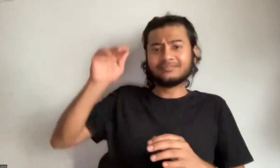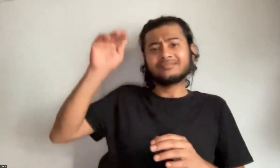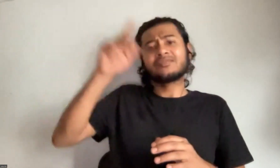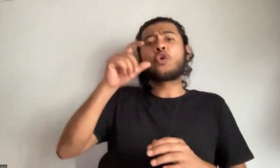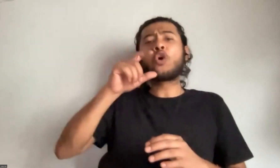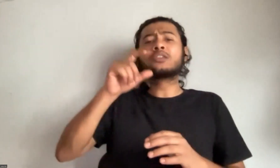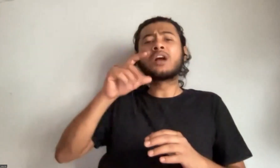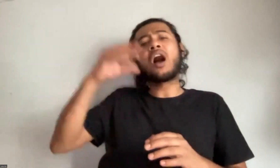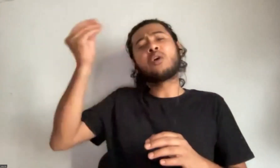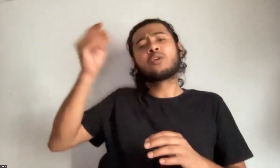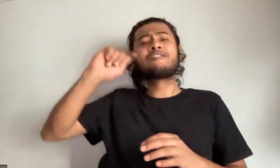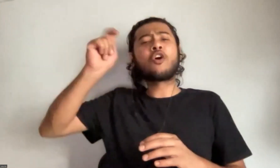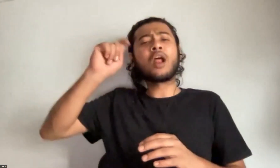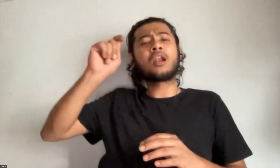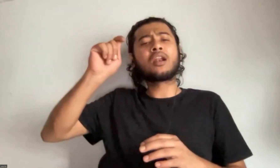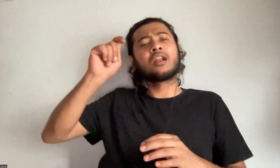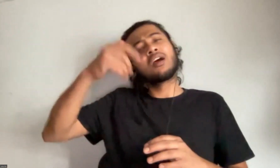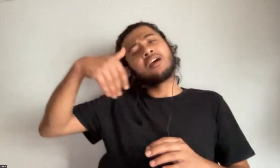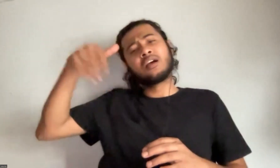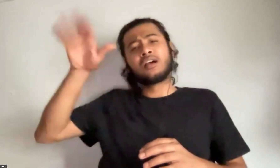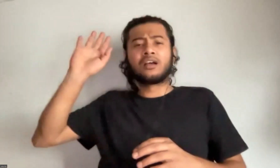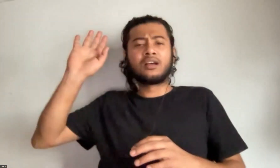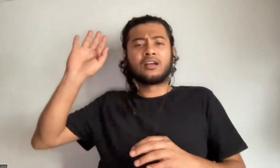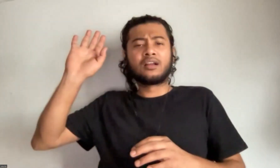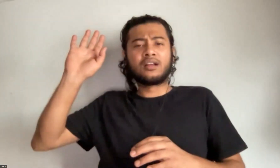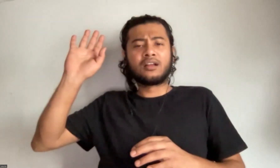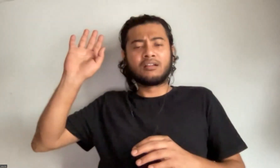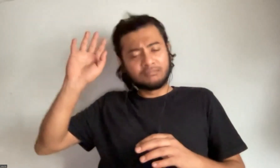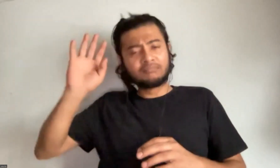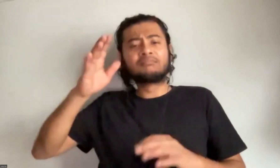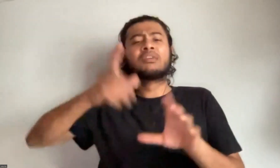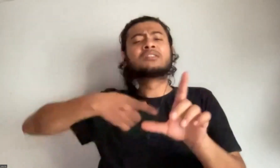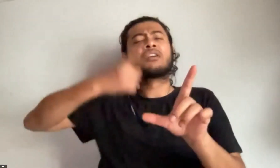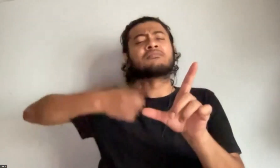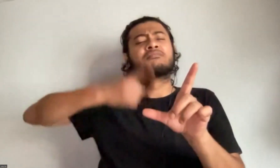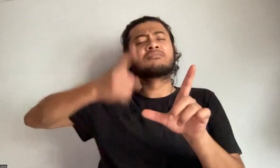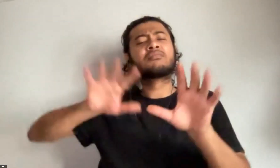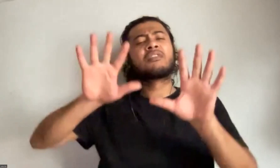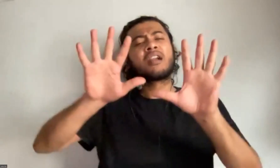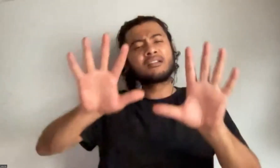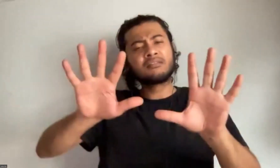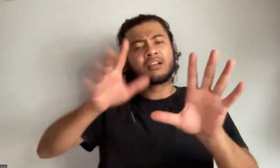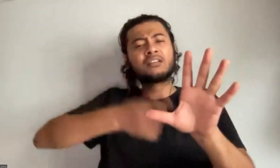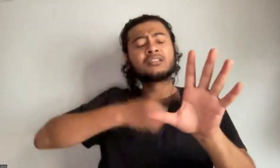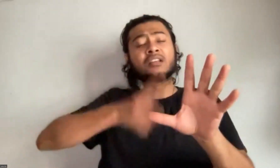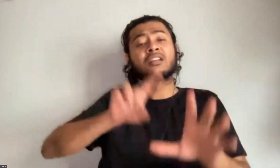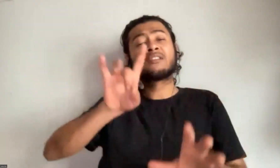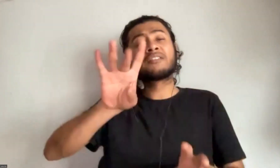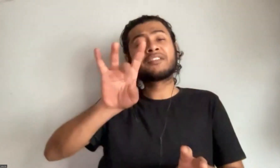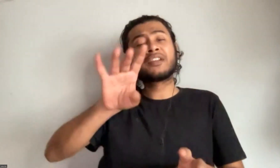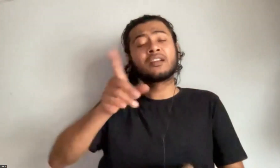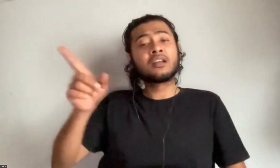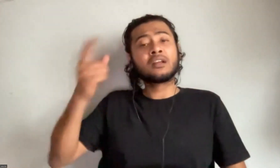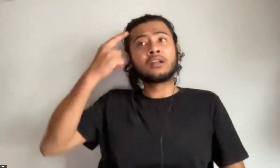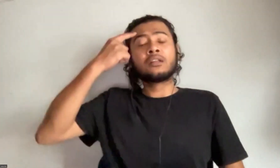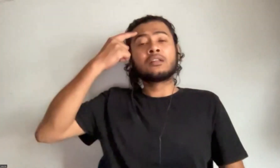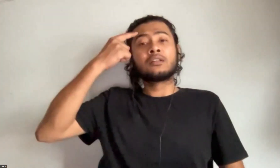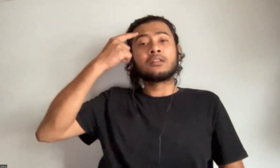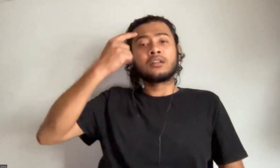After 20 years, when the son comes back home and he unites with his father, similarly, when we chant, we will